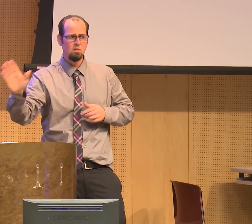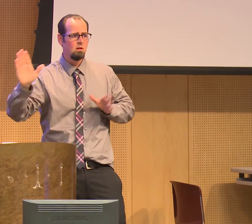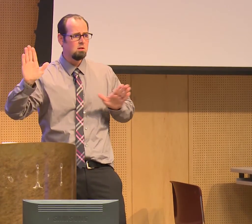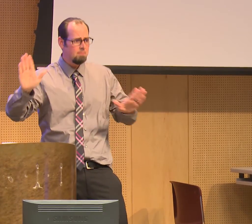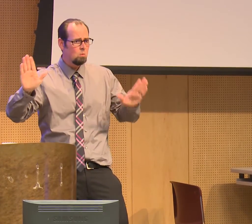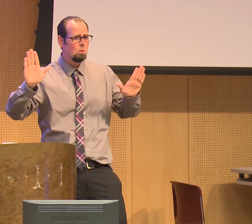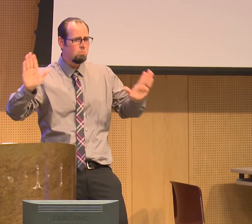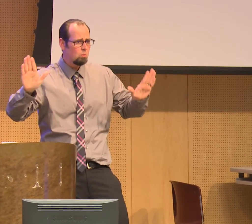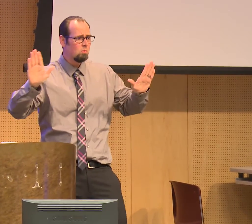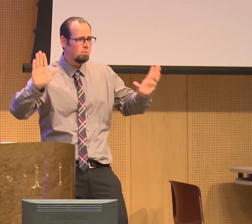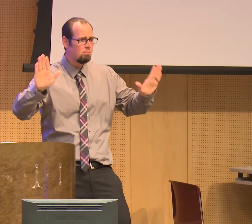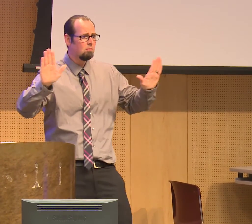Boom, boom, boom.